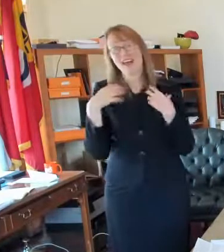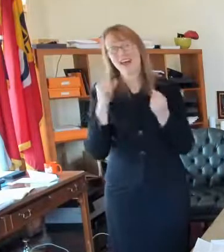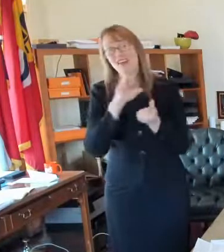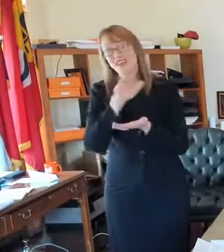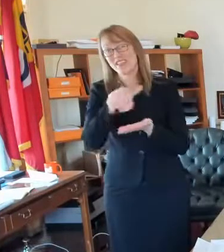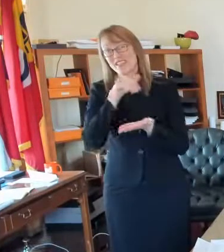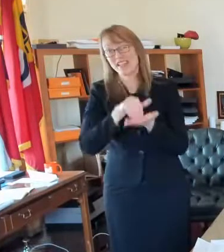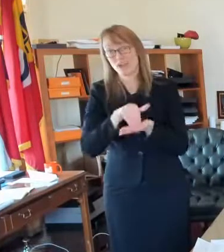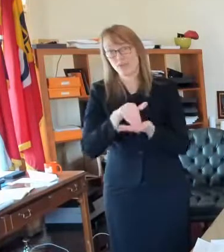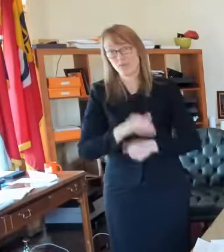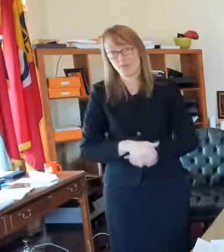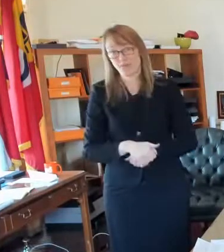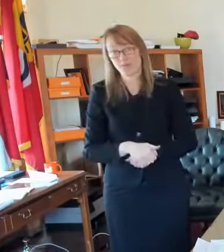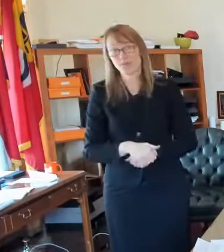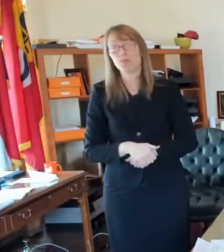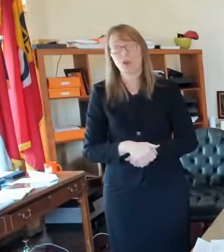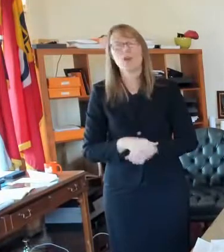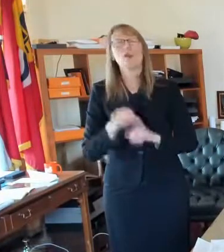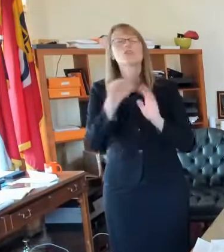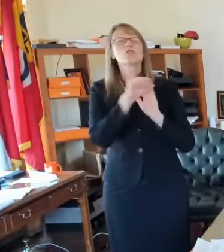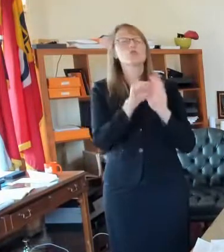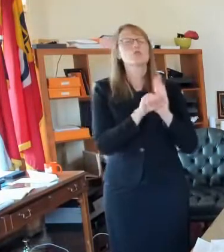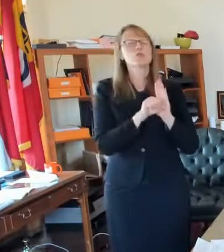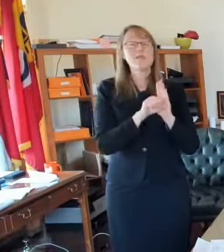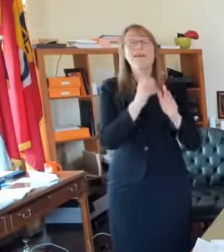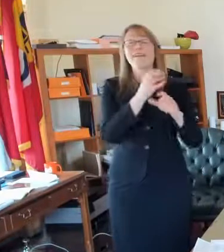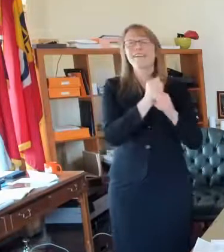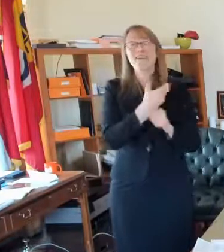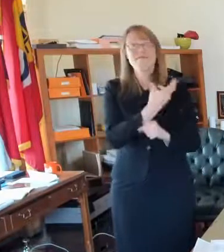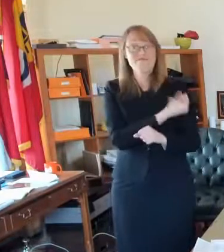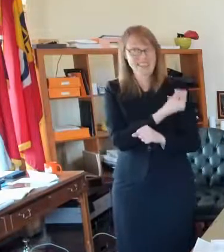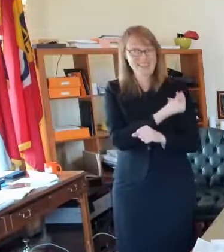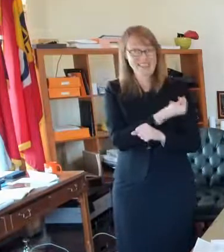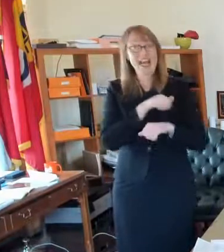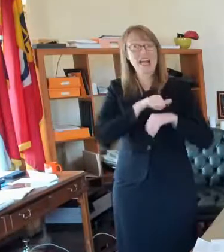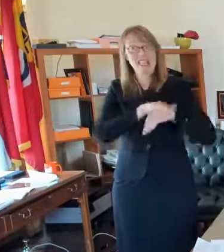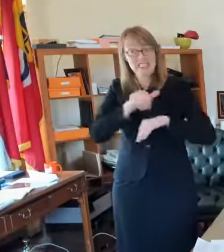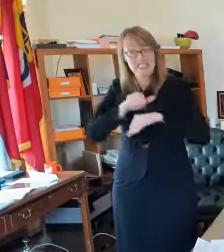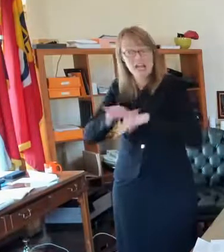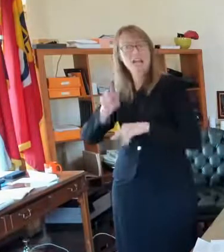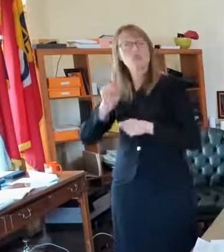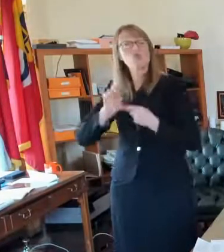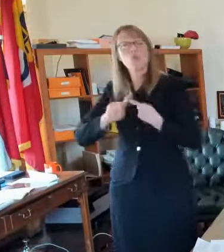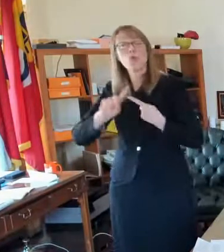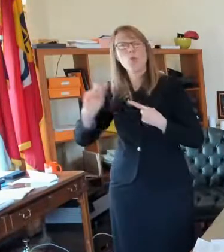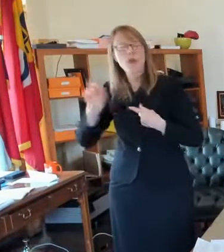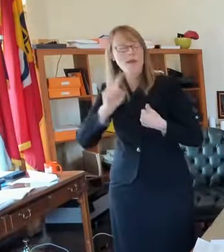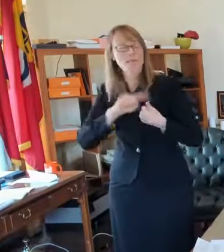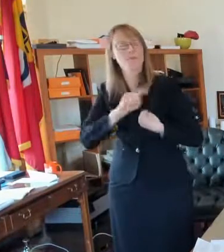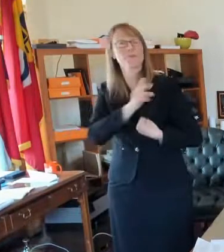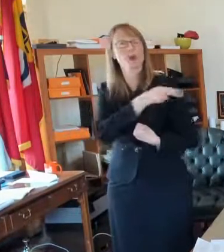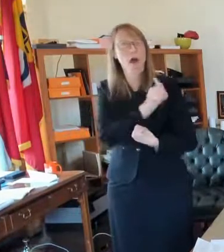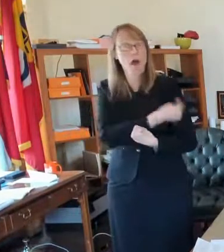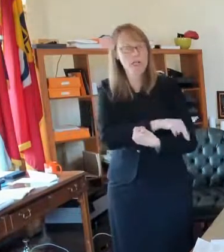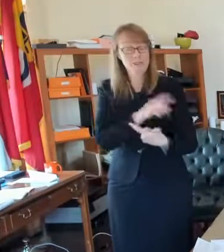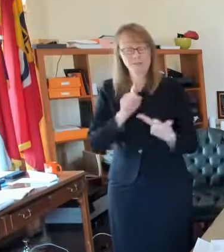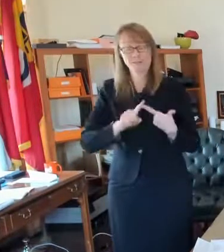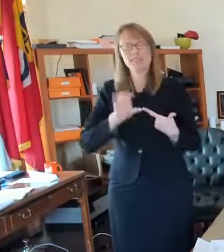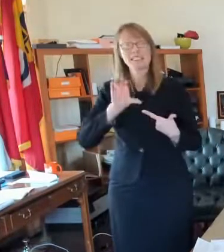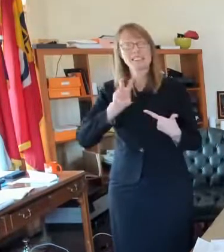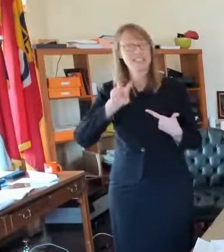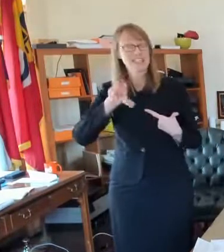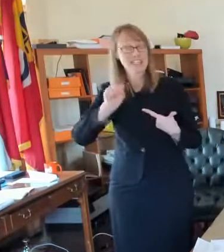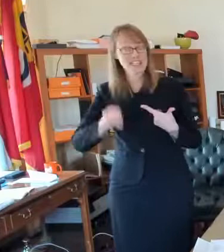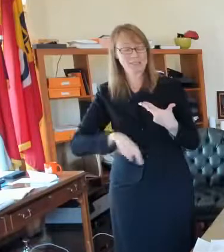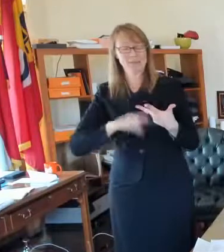supplying vaccine directly to hospitals. They're supplying vaccine directly to CVS and Walgreens. And